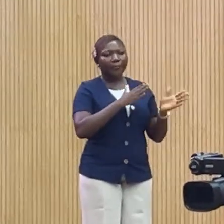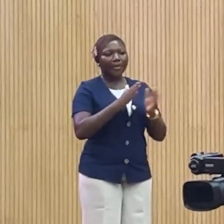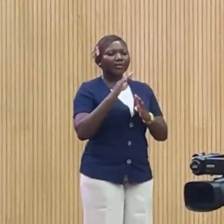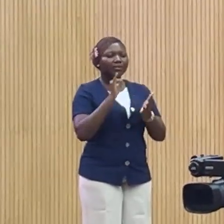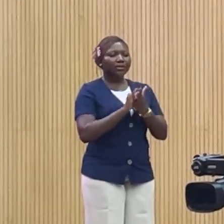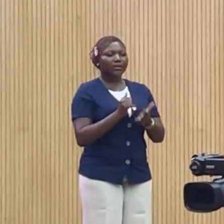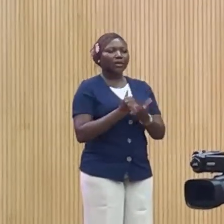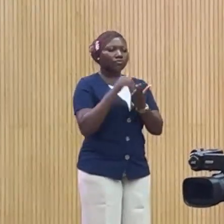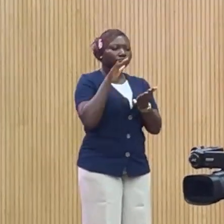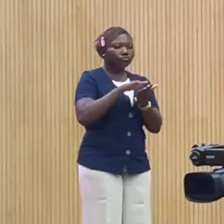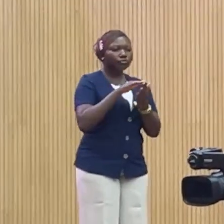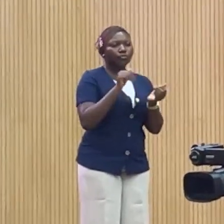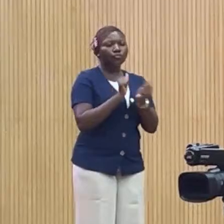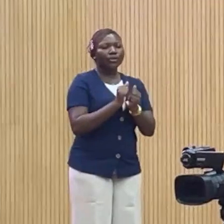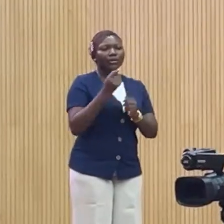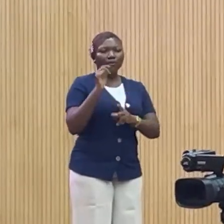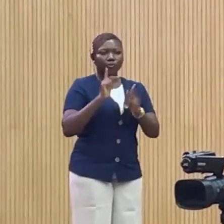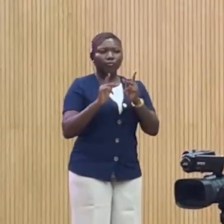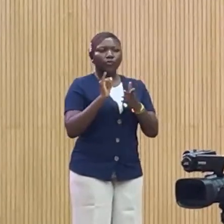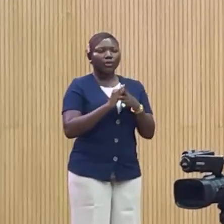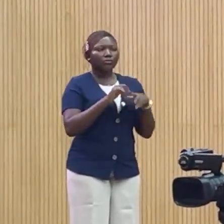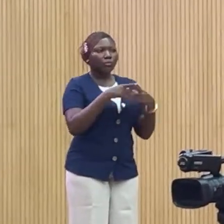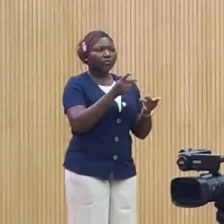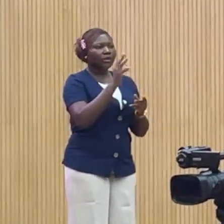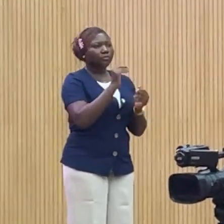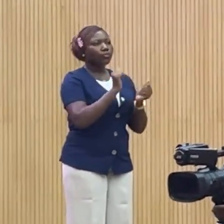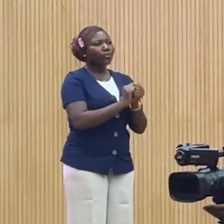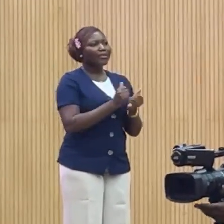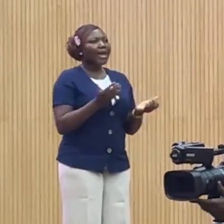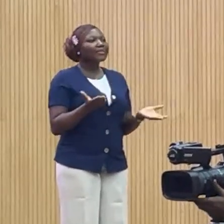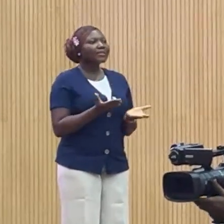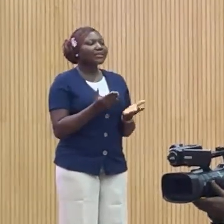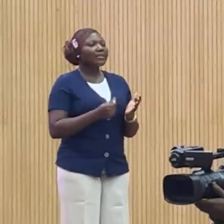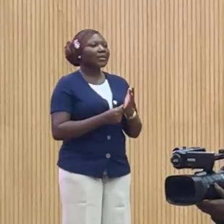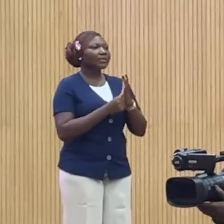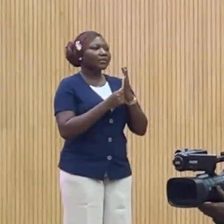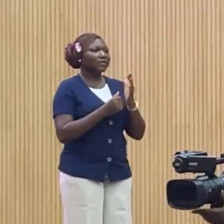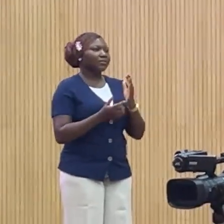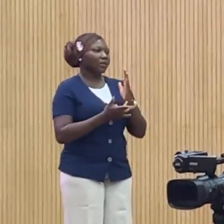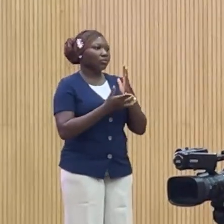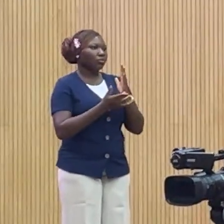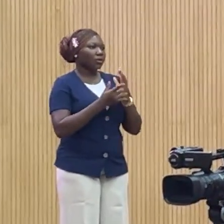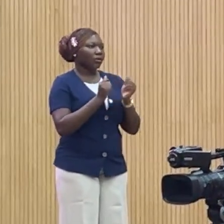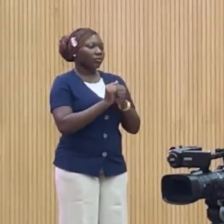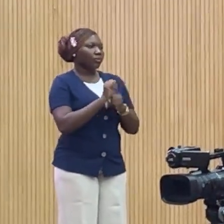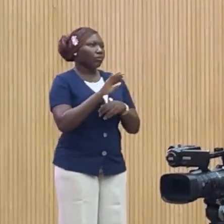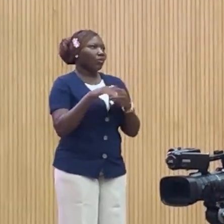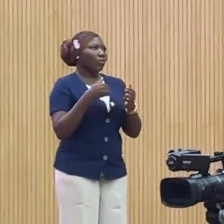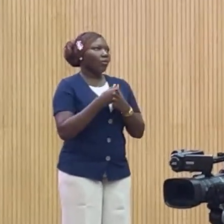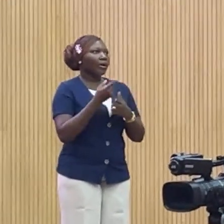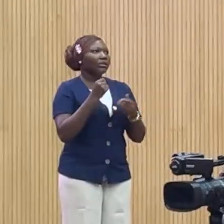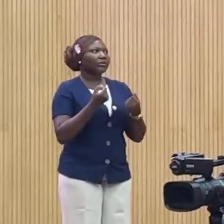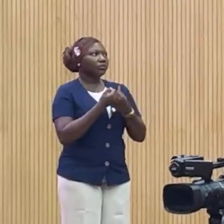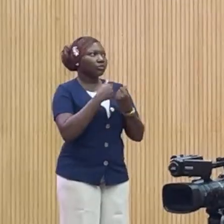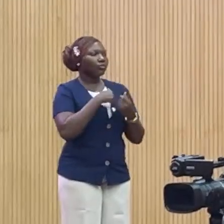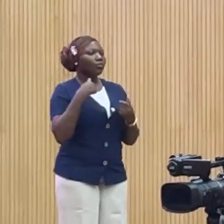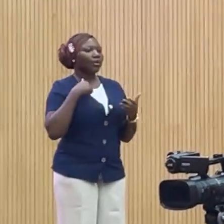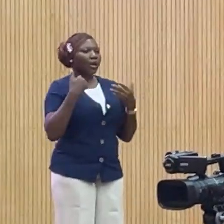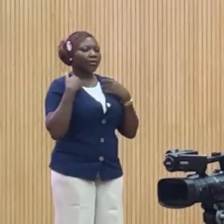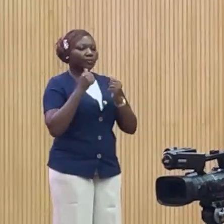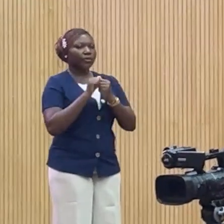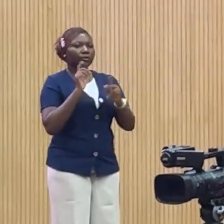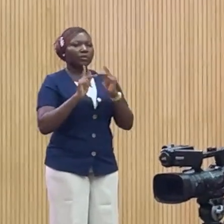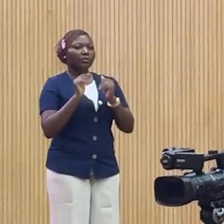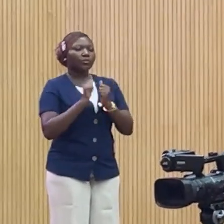vendors that are already providing them with existing assistive technology. In fact, with all of the interviews we've had with people with upper limb disabilities, luckily, close